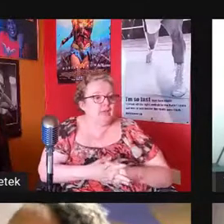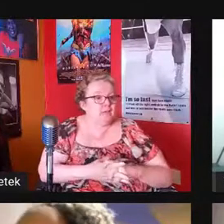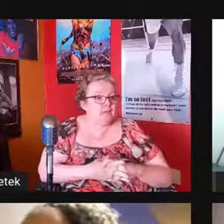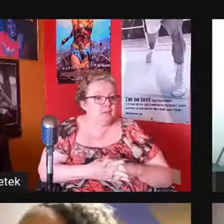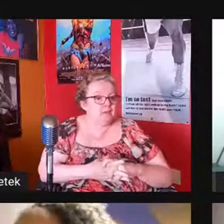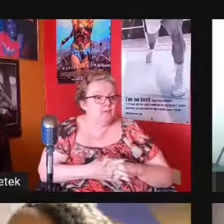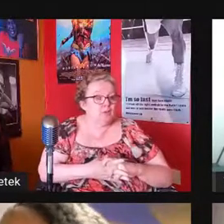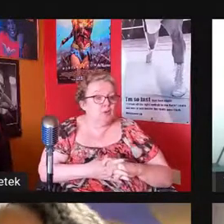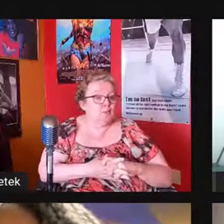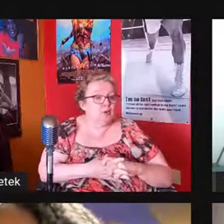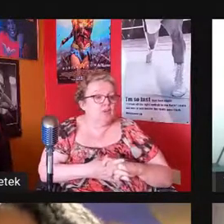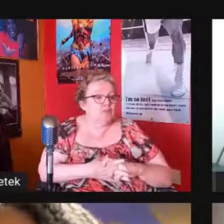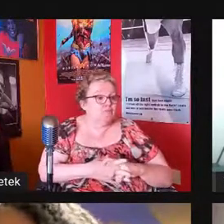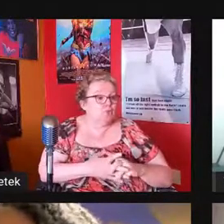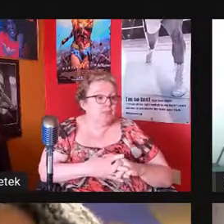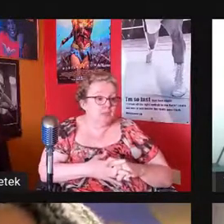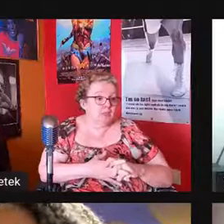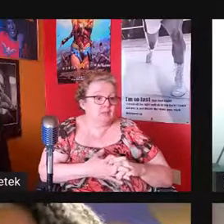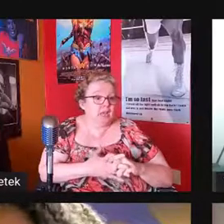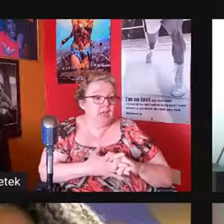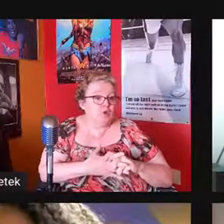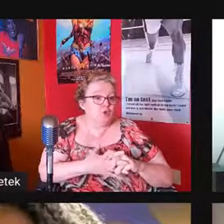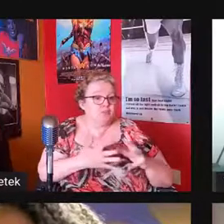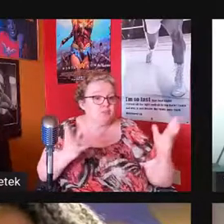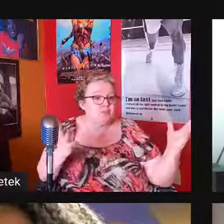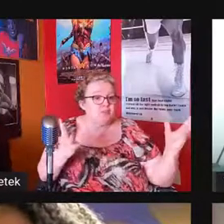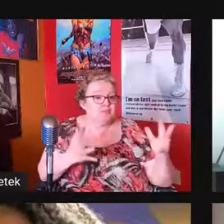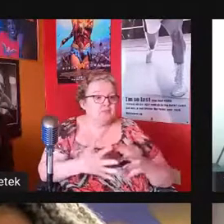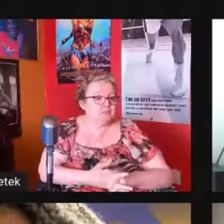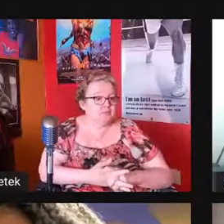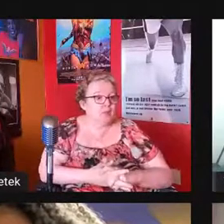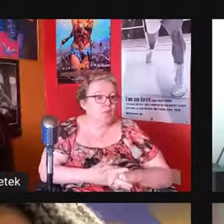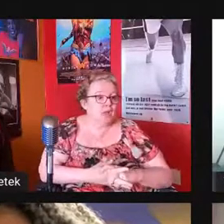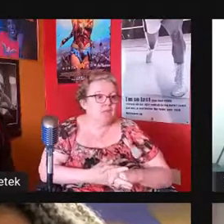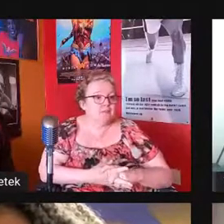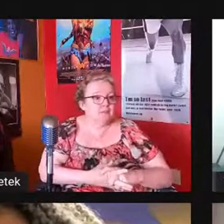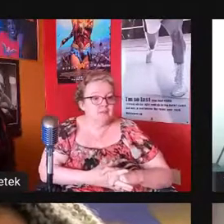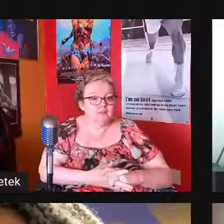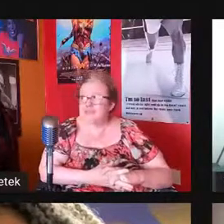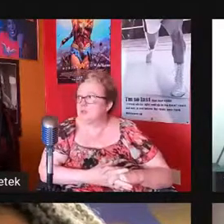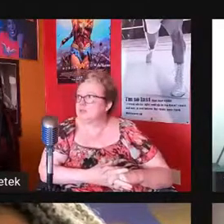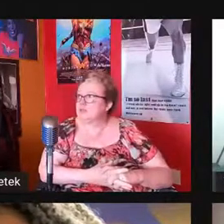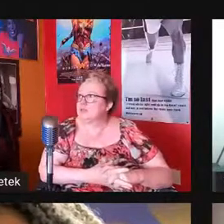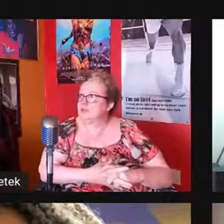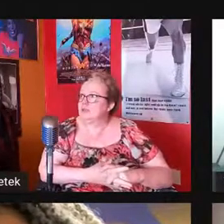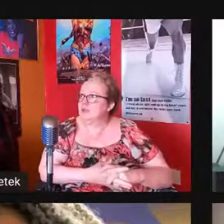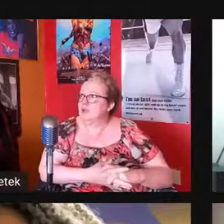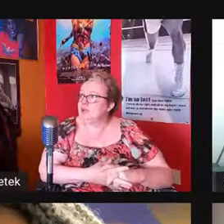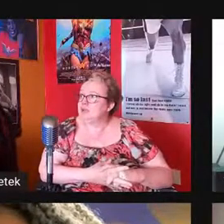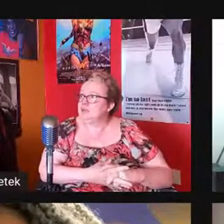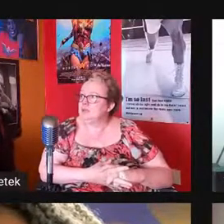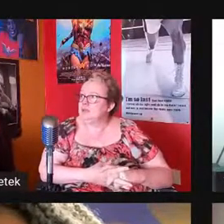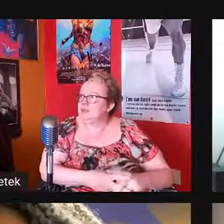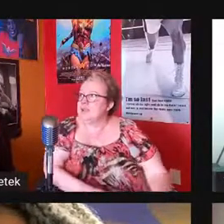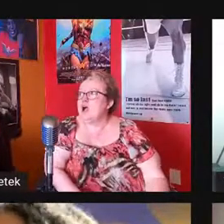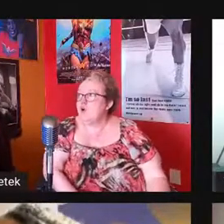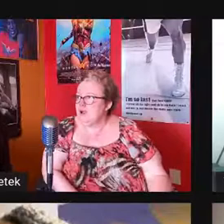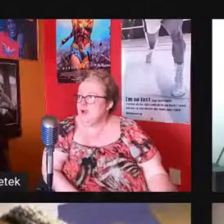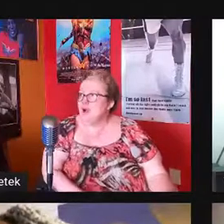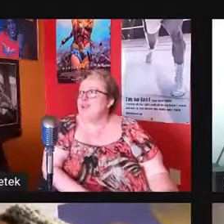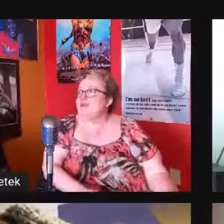grateful and really proud of what we did. And I hope everybody feels the same way. She only get goosebumps because of the cockroach.